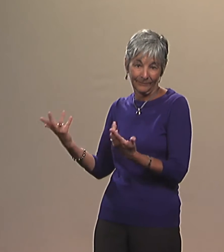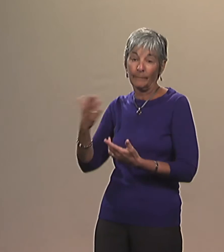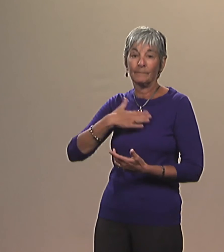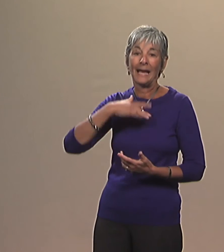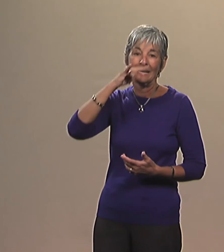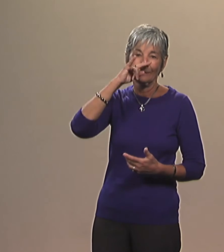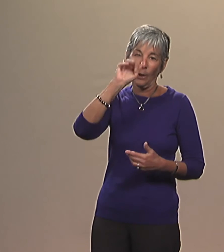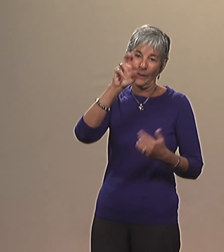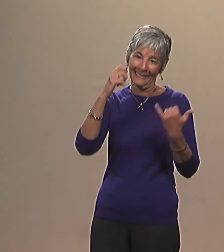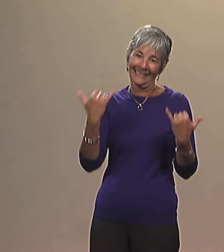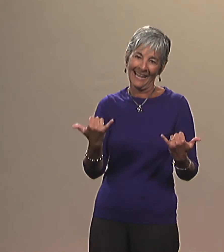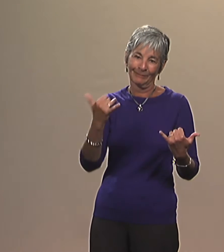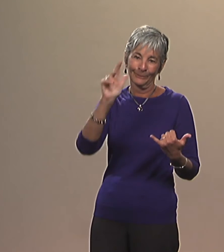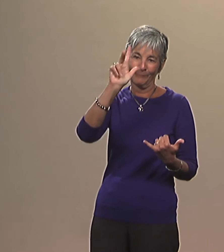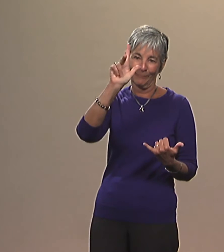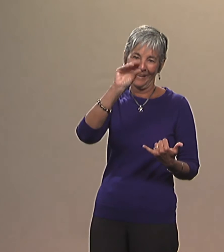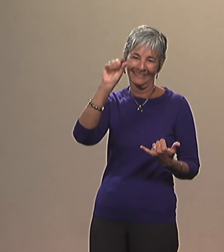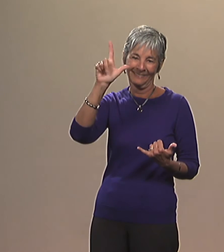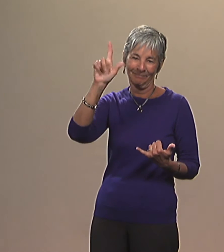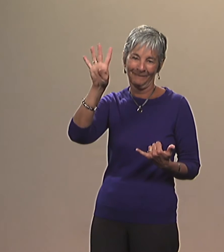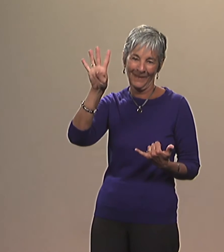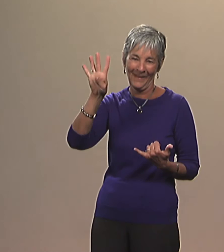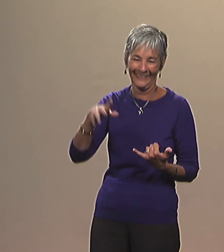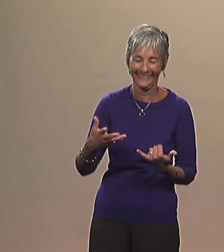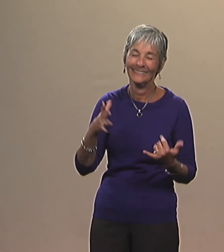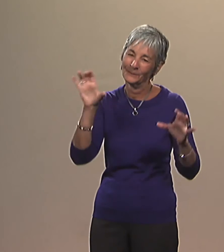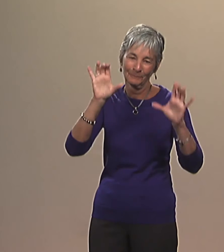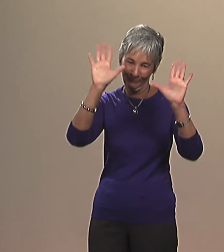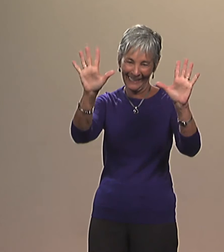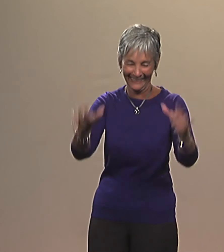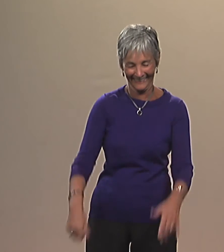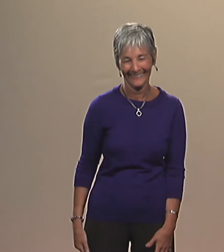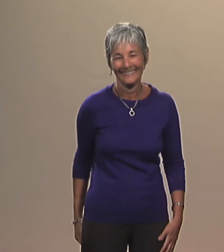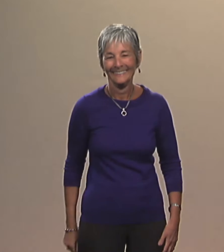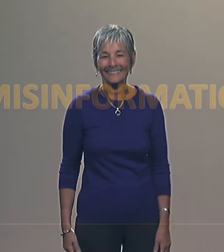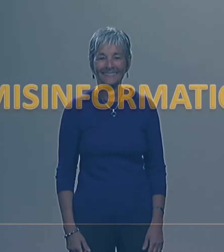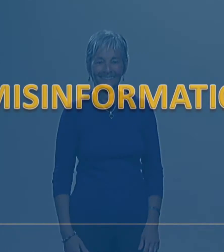My kids are now 23 and 24, and they are doing great.